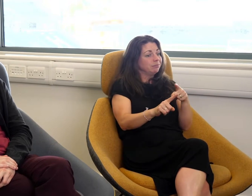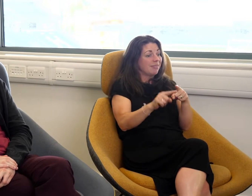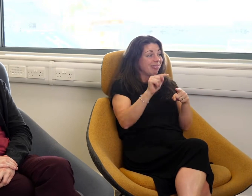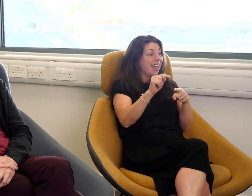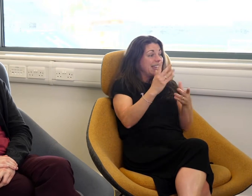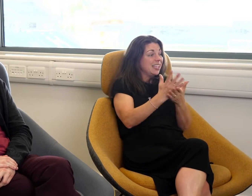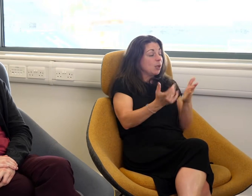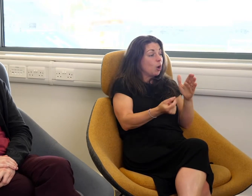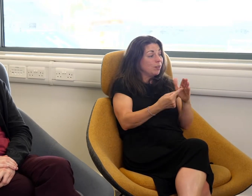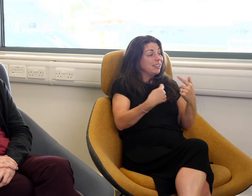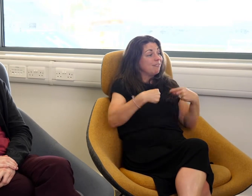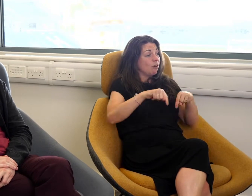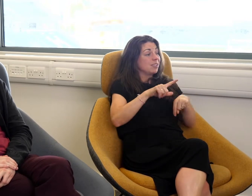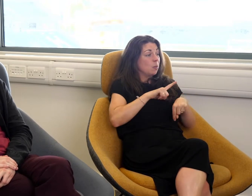everyone.